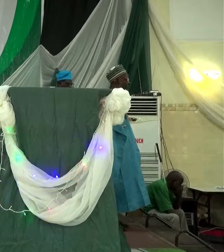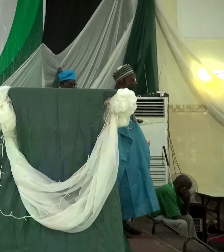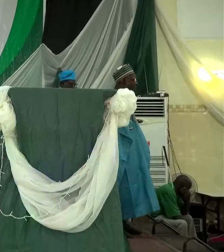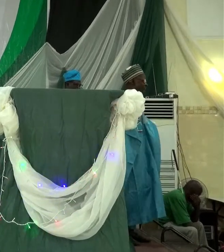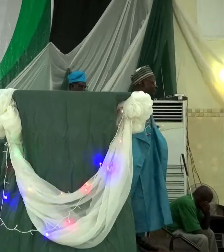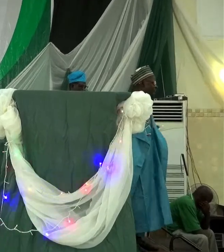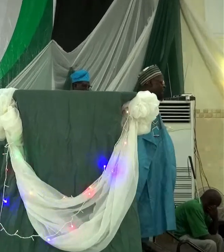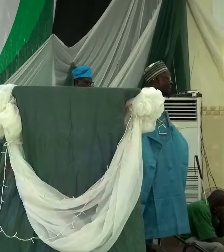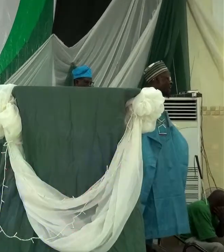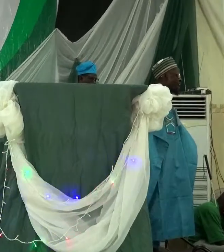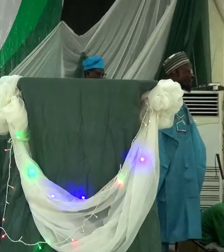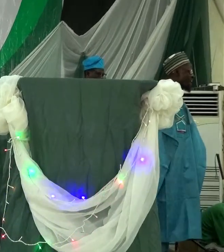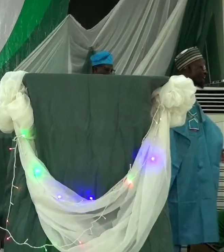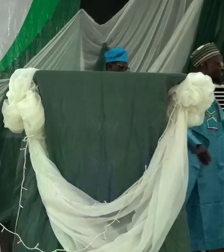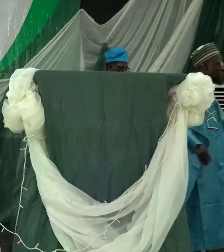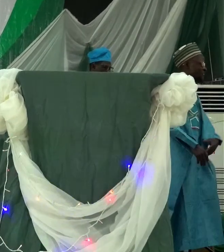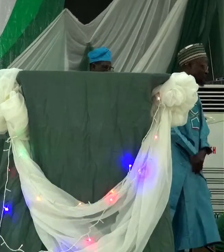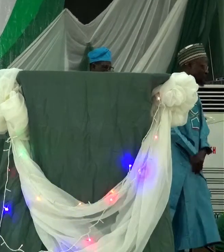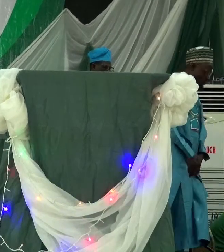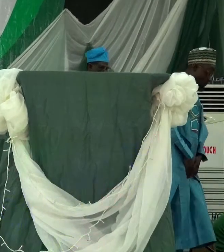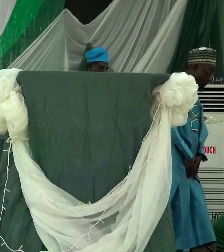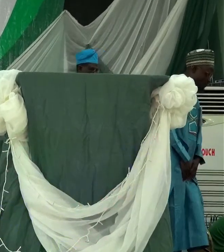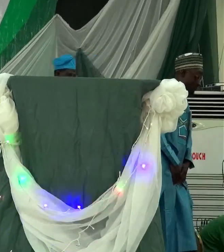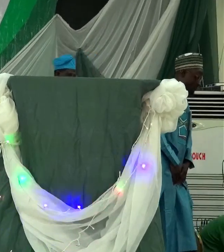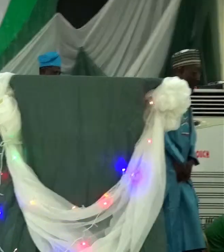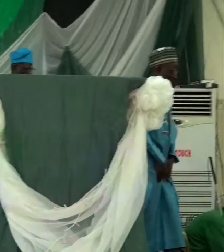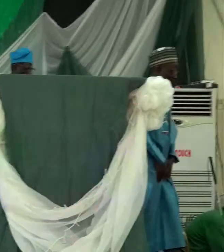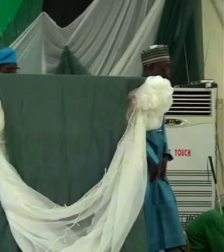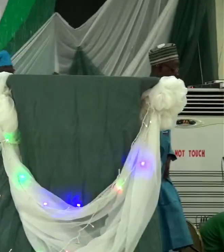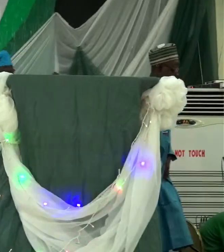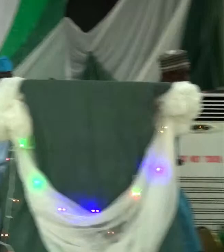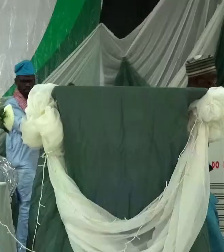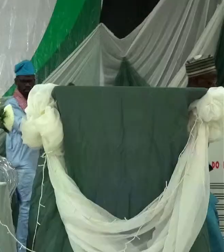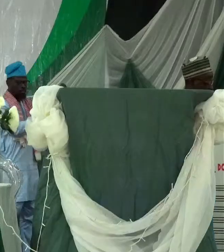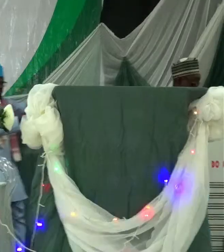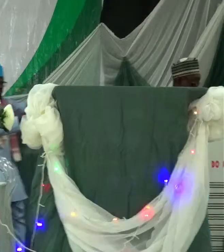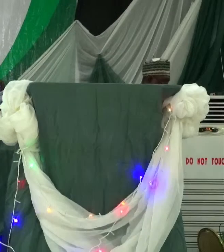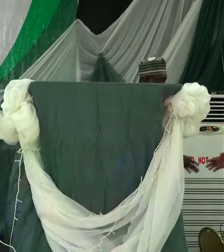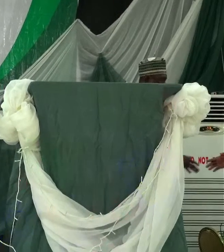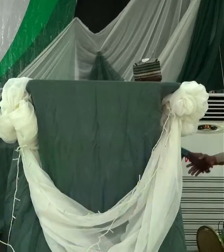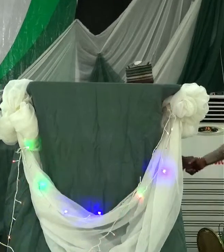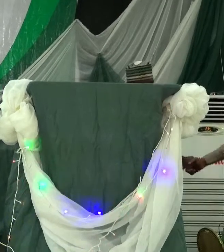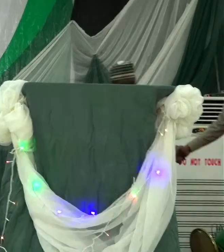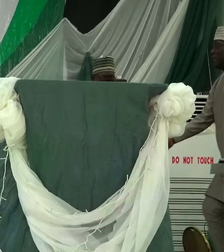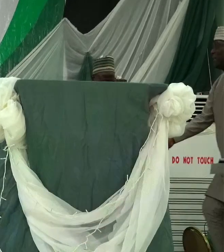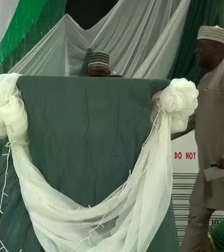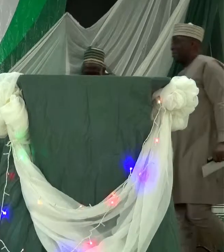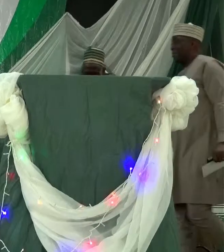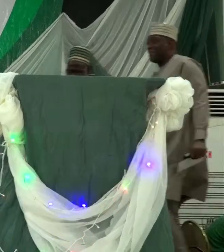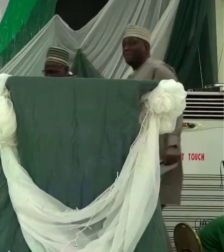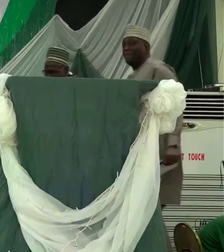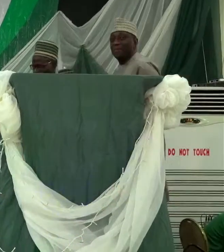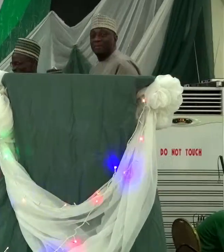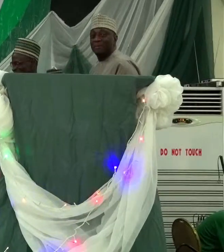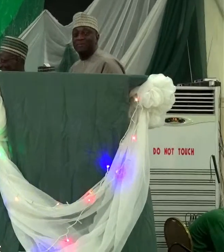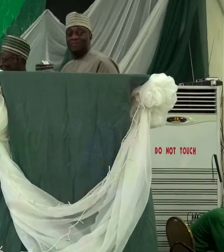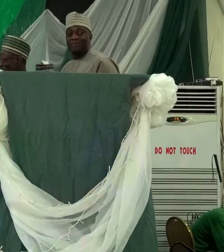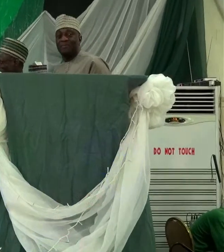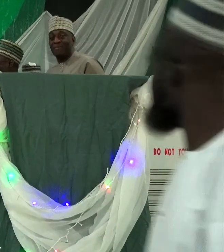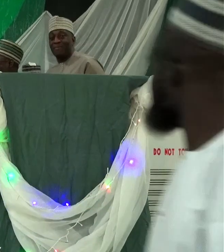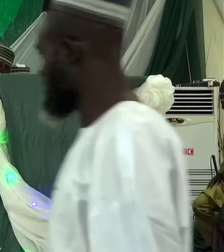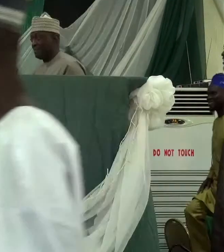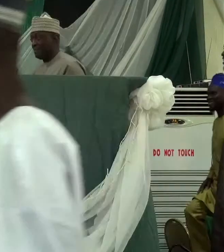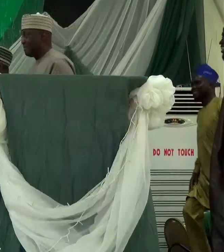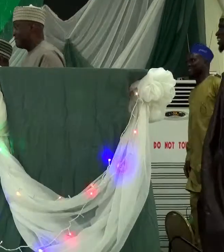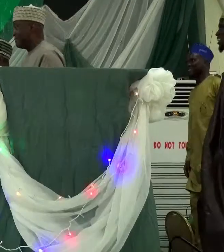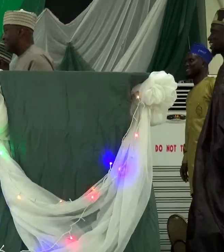Nigeria, Lagos. No Pabi Yabidonro Ago Mewaro, 10 a.m. this Sunday, October 1, Dayland Event Center,